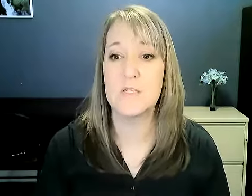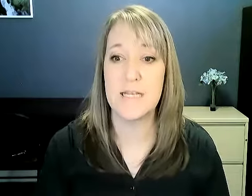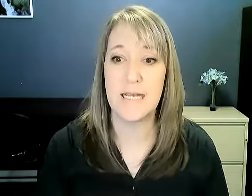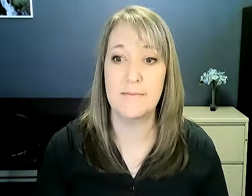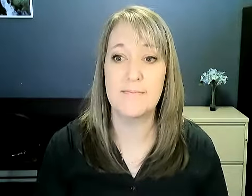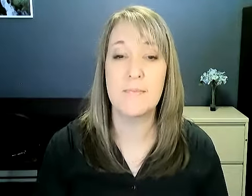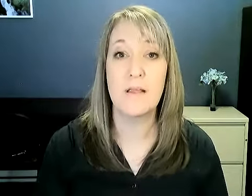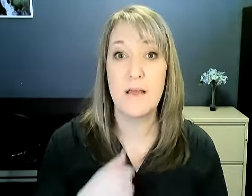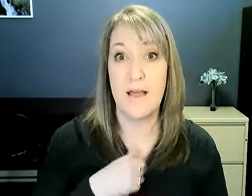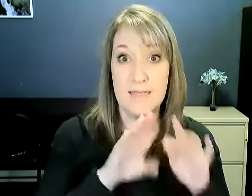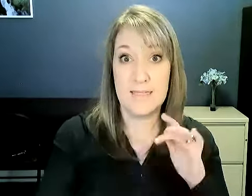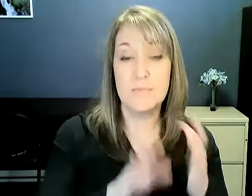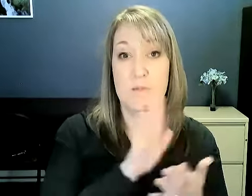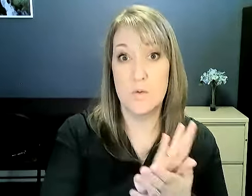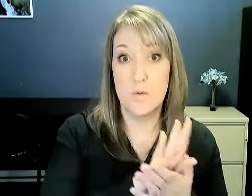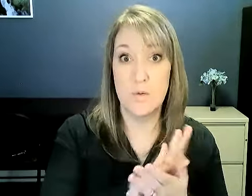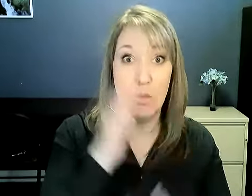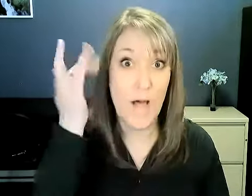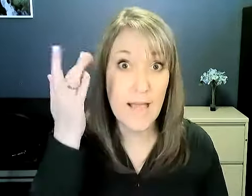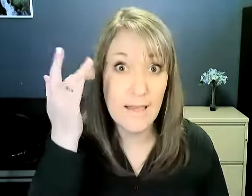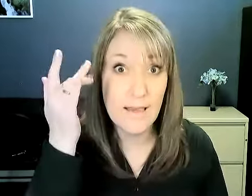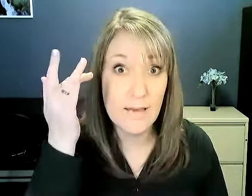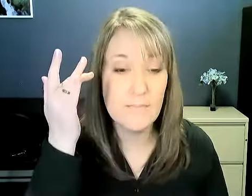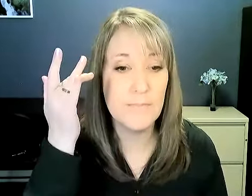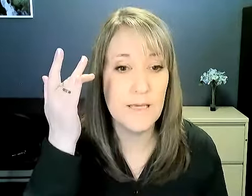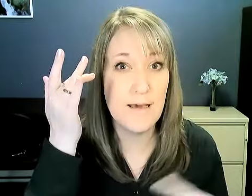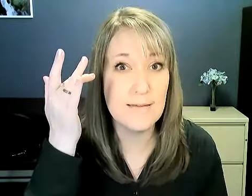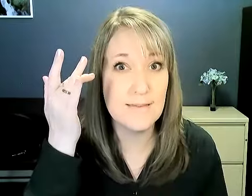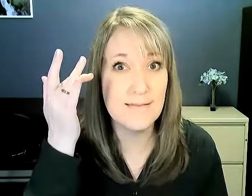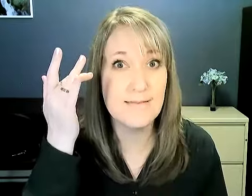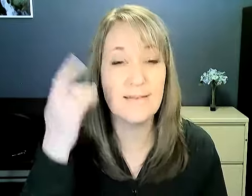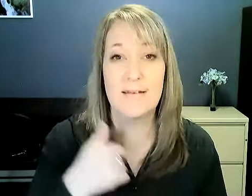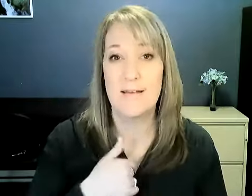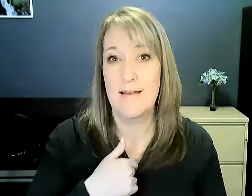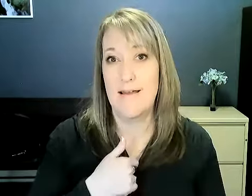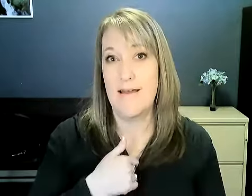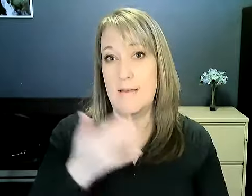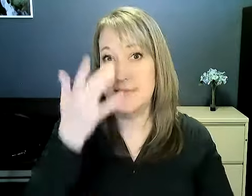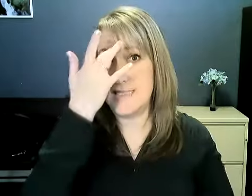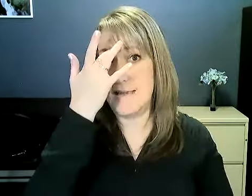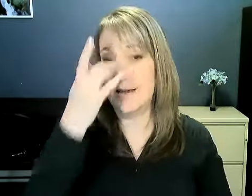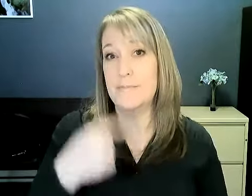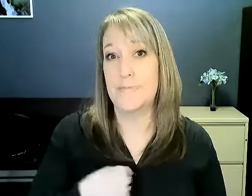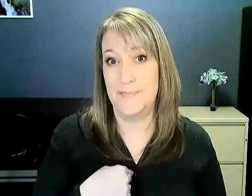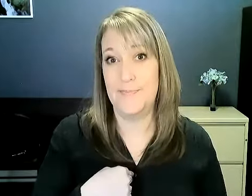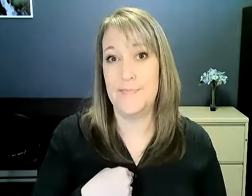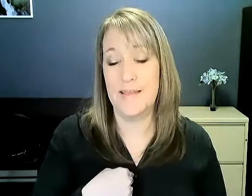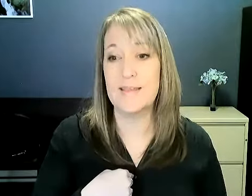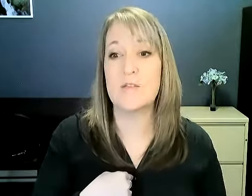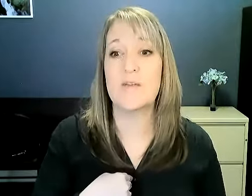that again. I skip school. Why? Because I'm sick. Okay, so in